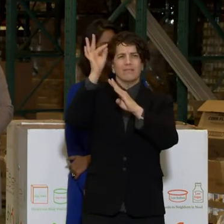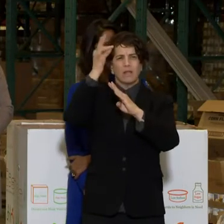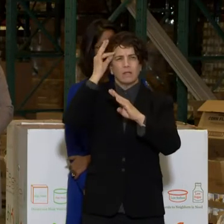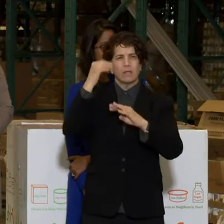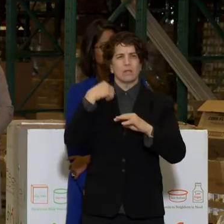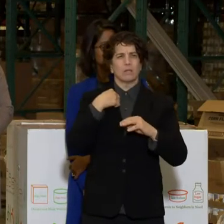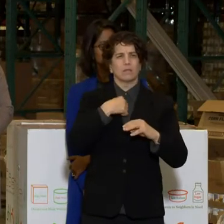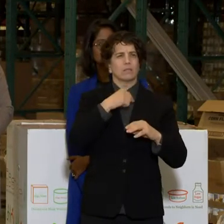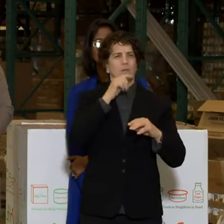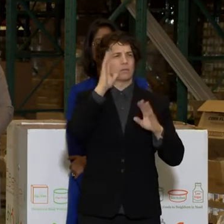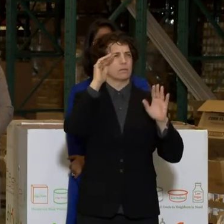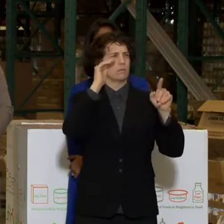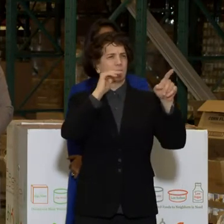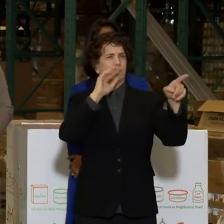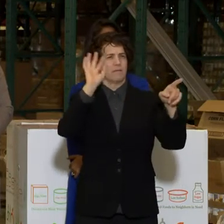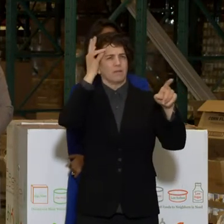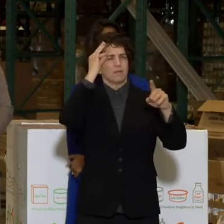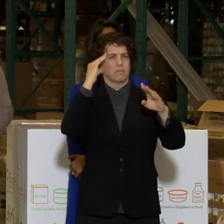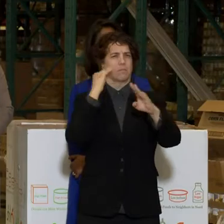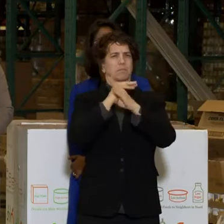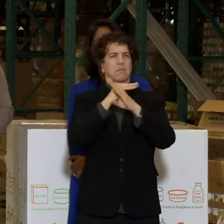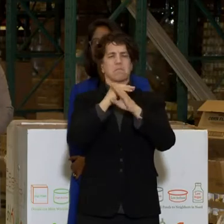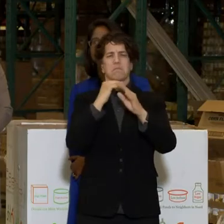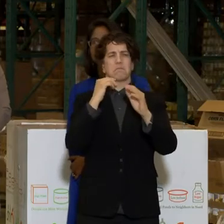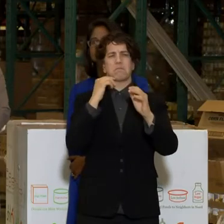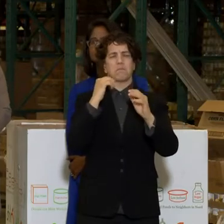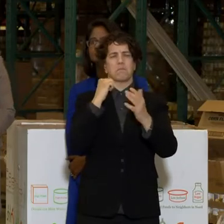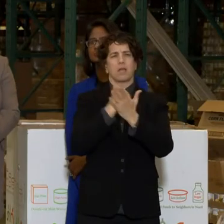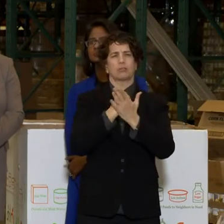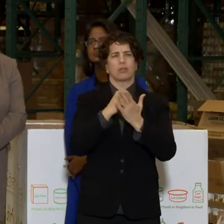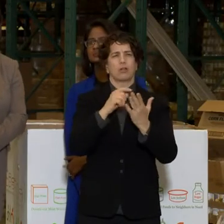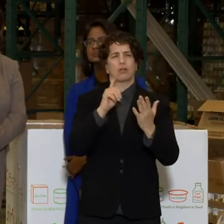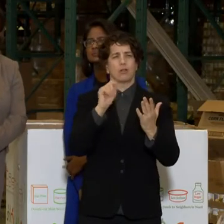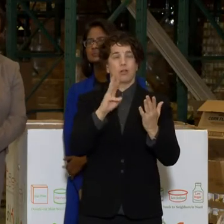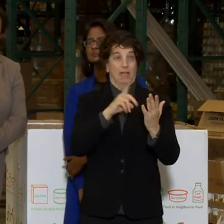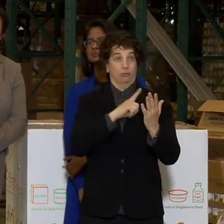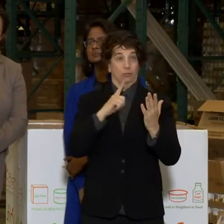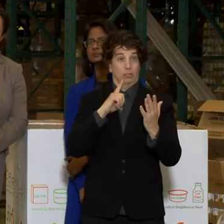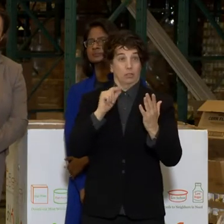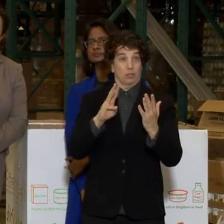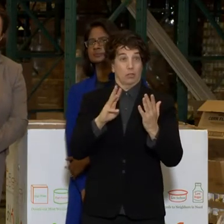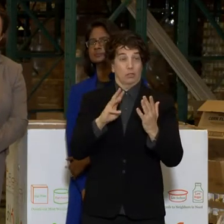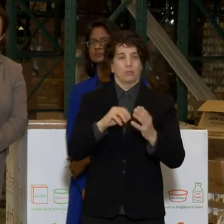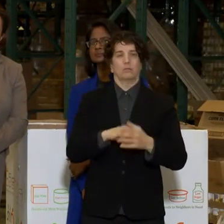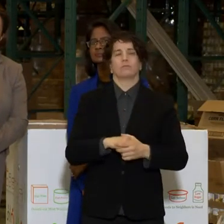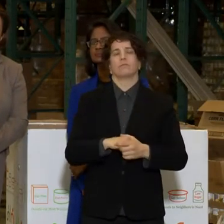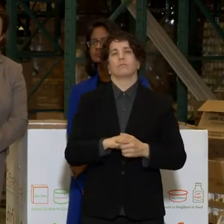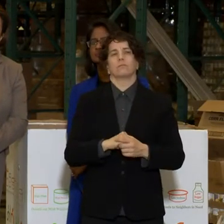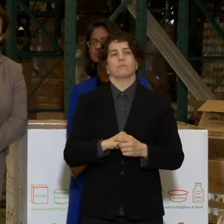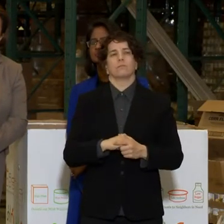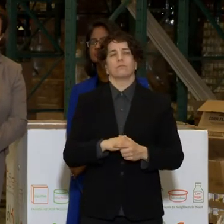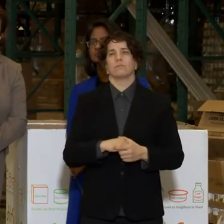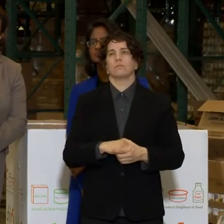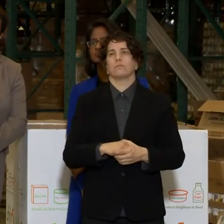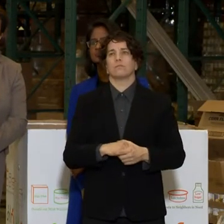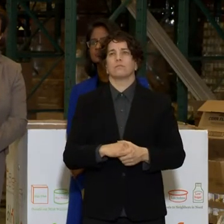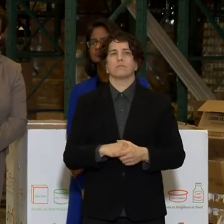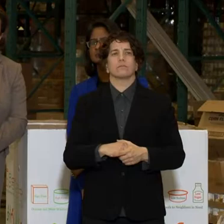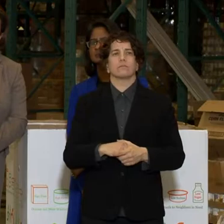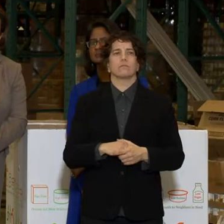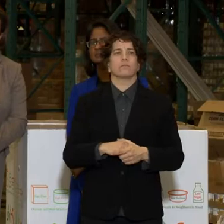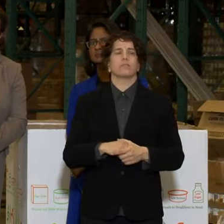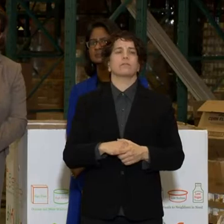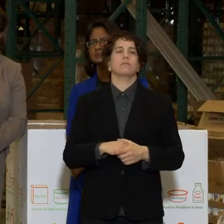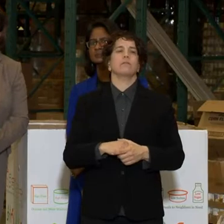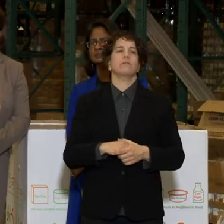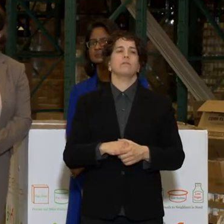expect that. No? No. So under normal circumstances, will these always be local dollars that go to pay these